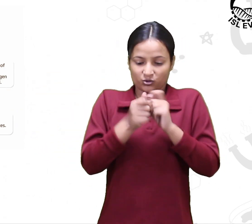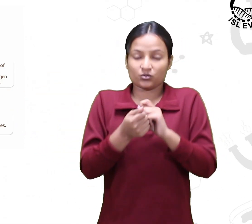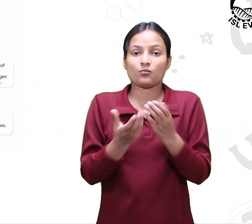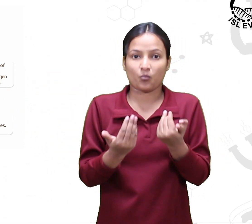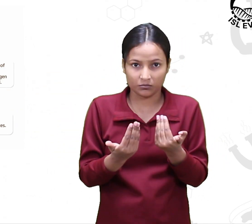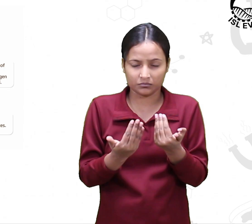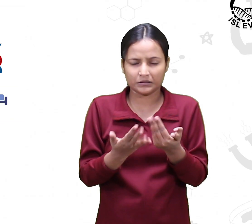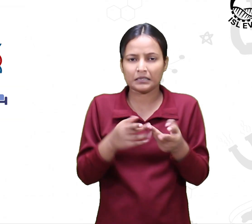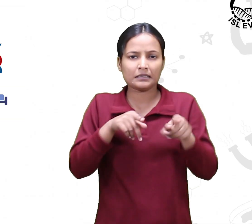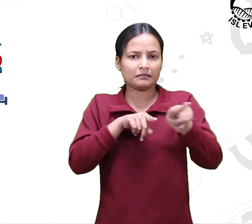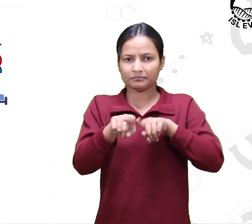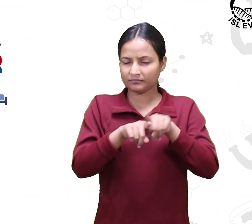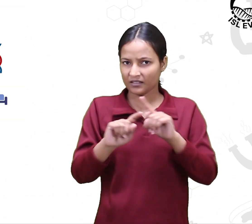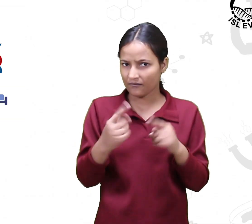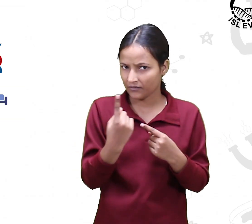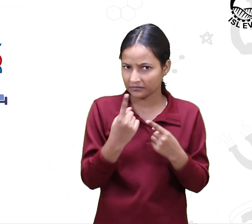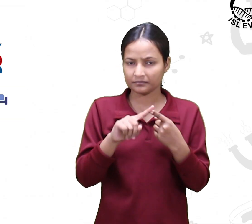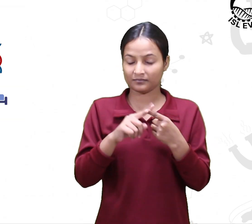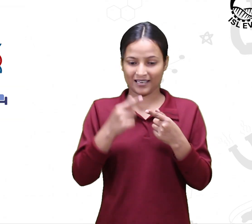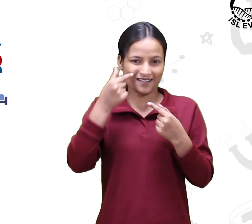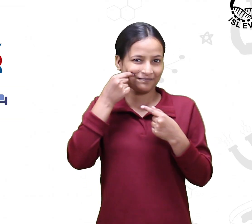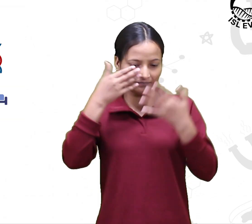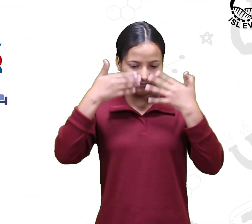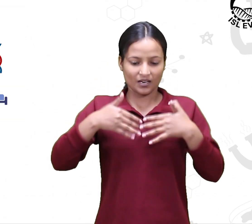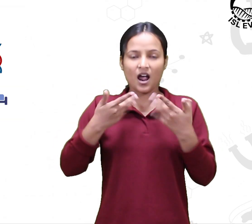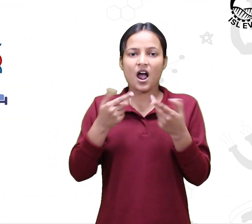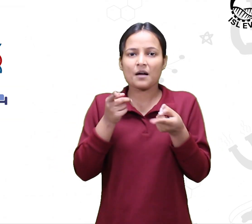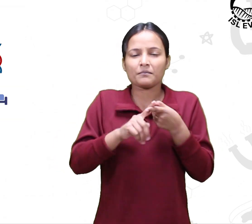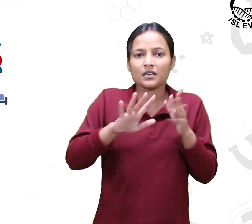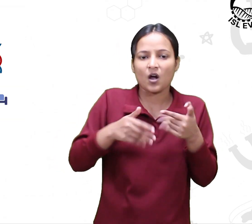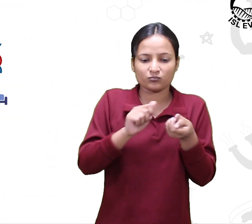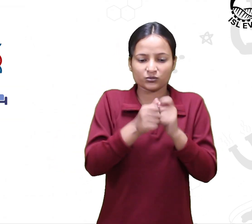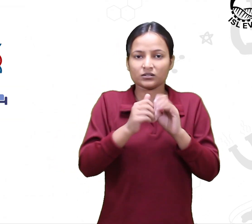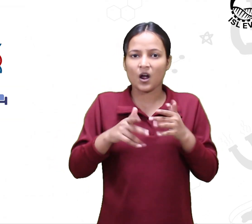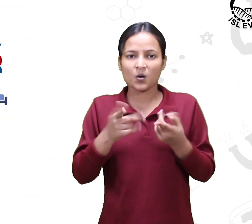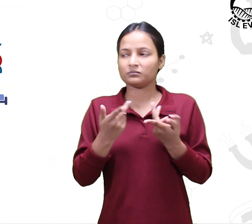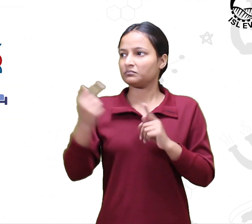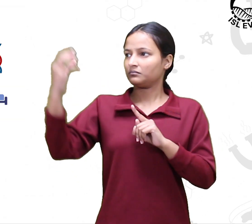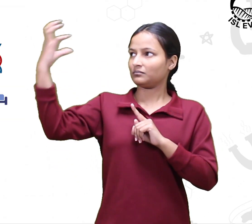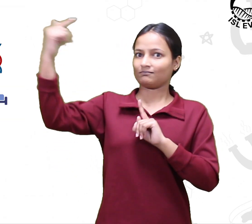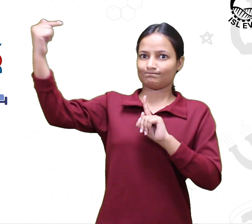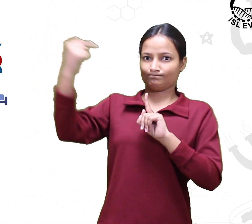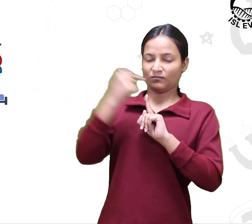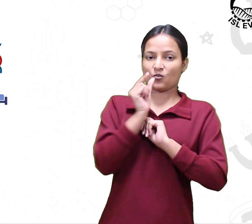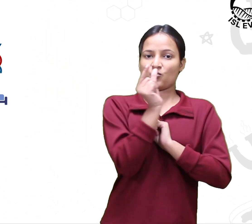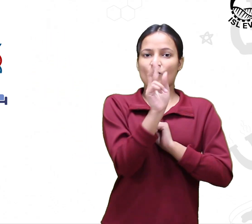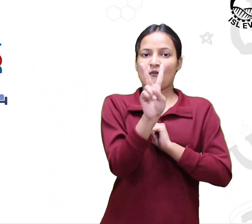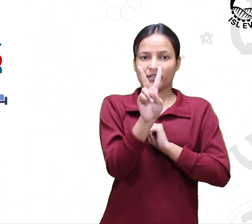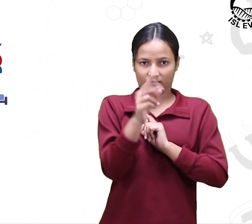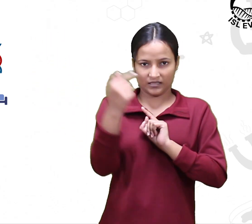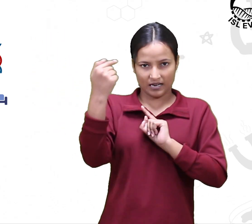mentioned things that happen on the surface of our skin. So ultraviolet radiation, injuries, things like that,